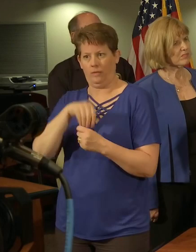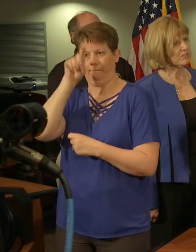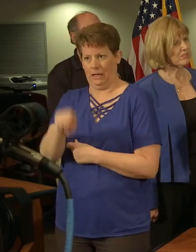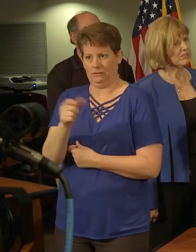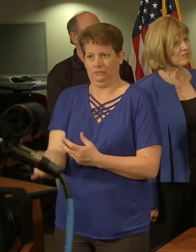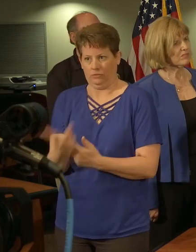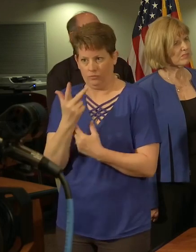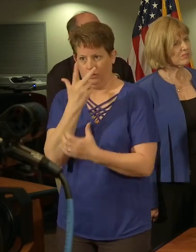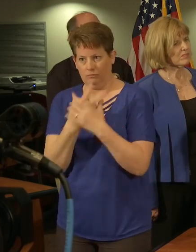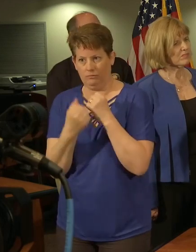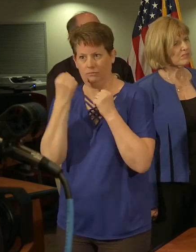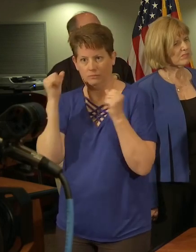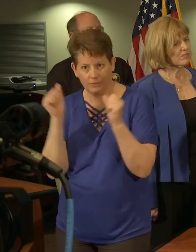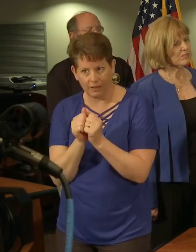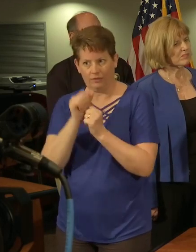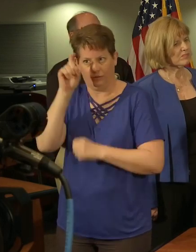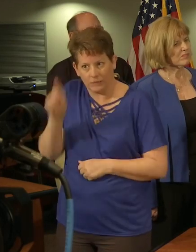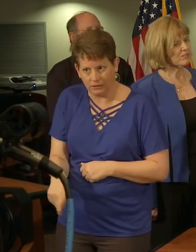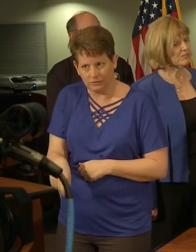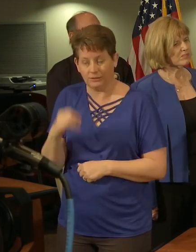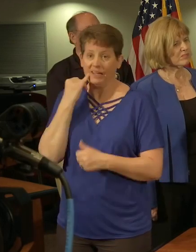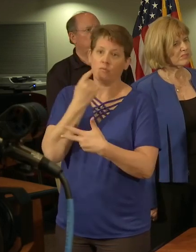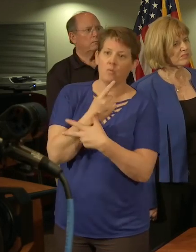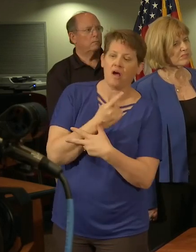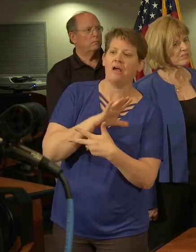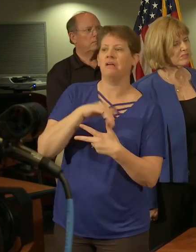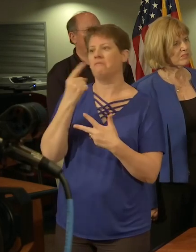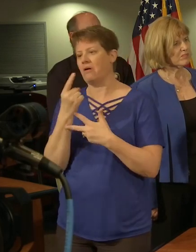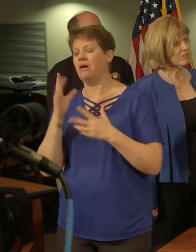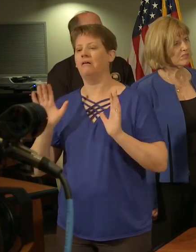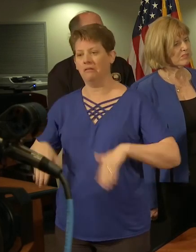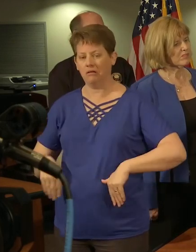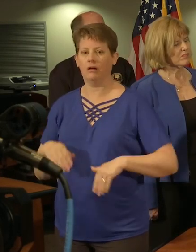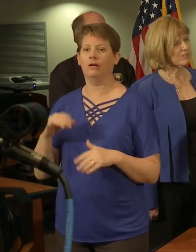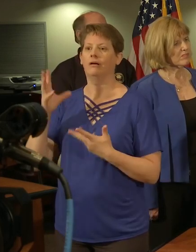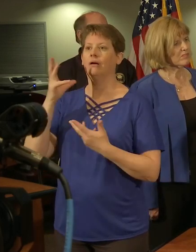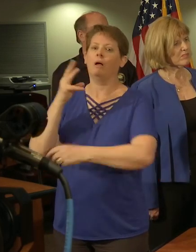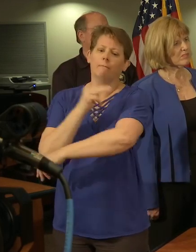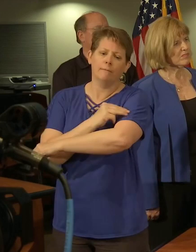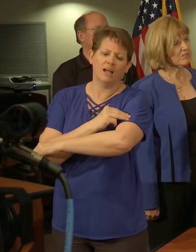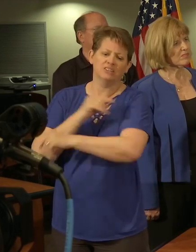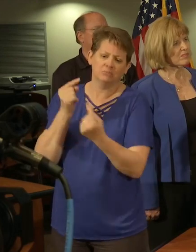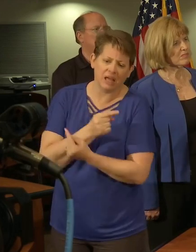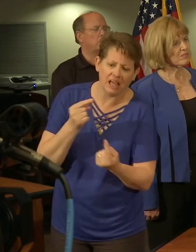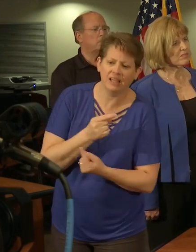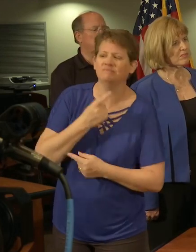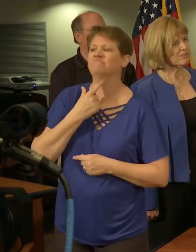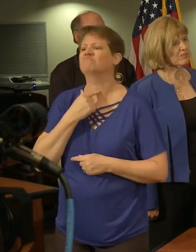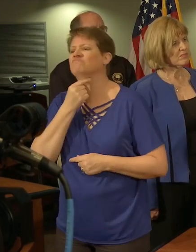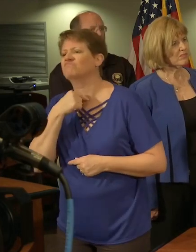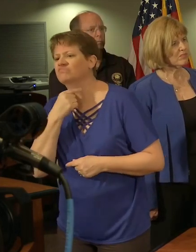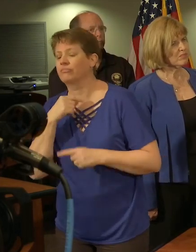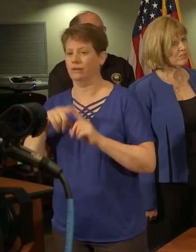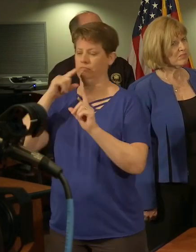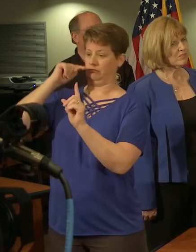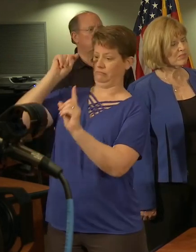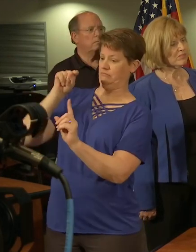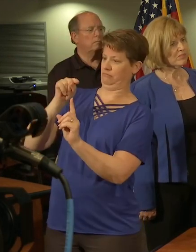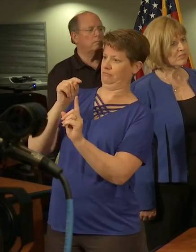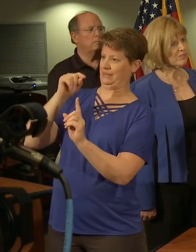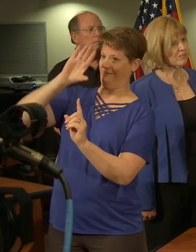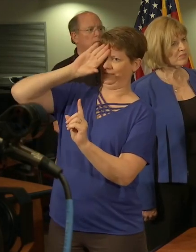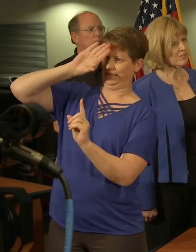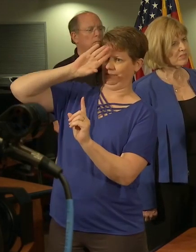symptoms that people should be aware of. Other things associated, like muscle aches or something like that, a sore throat, but fever would be the